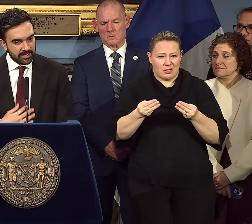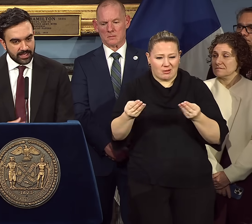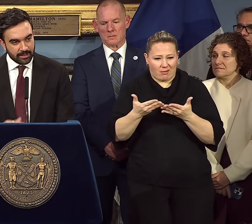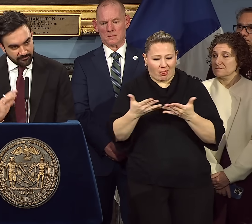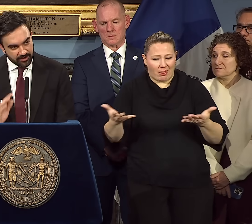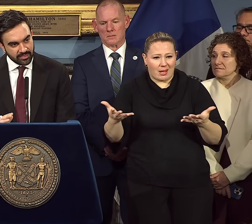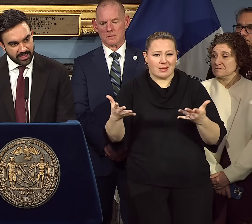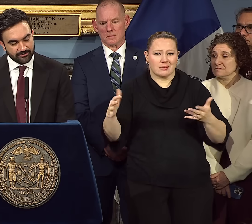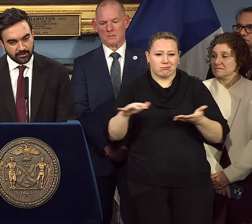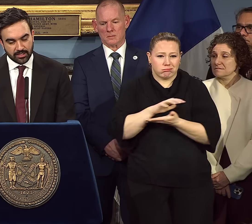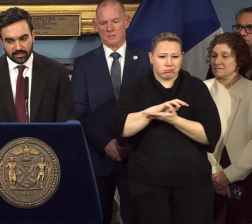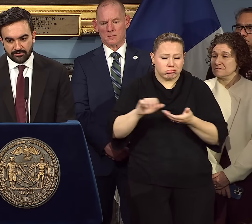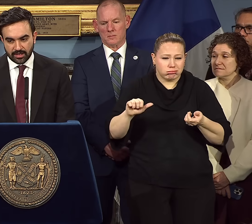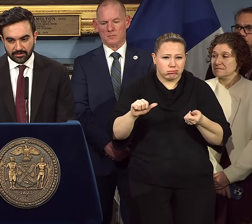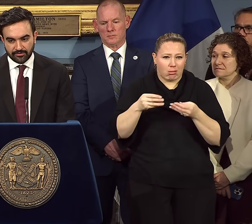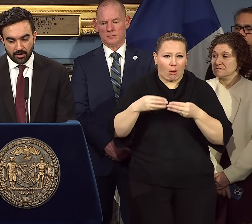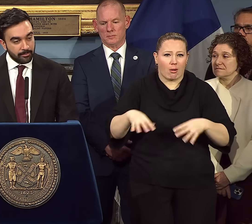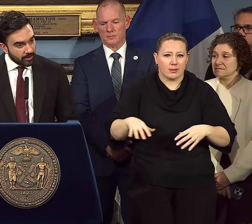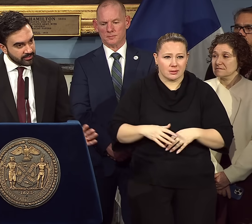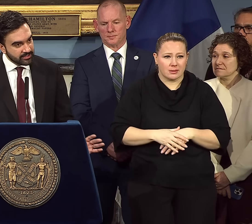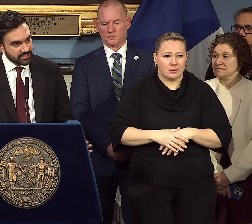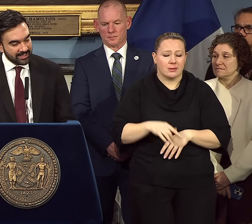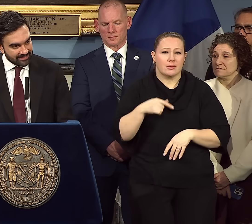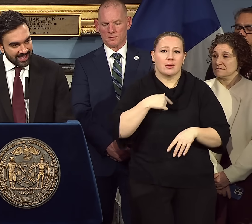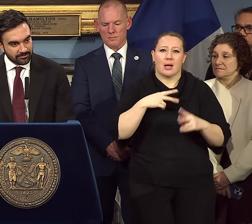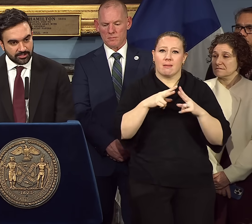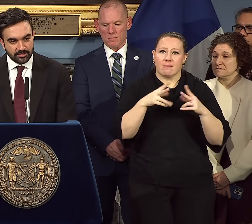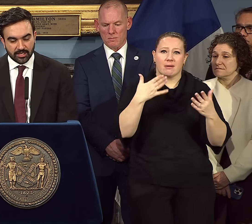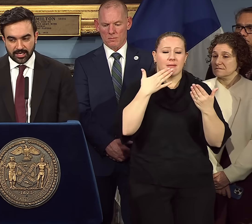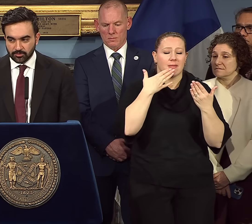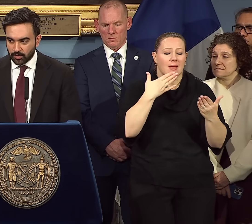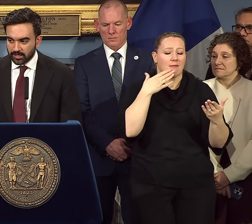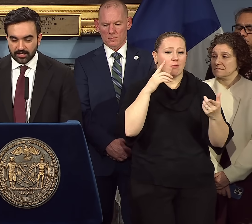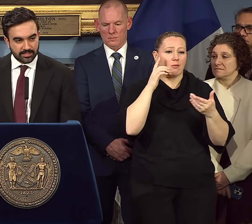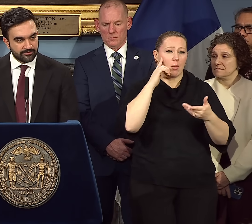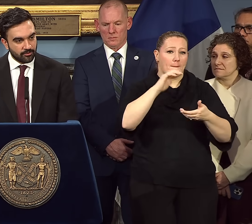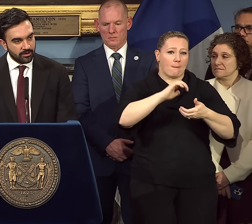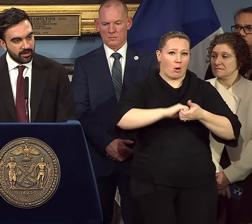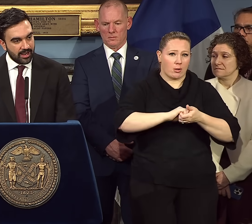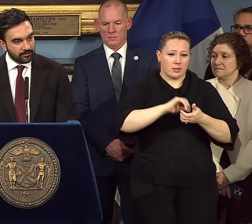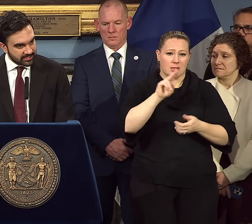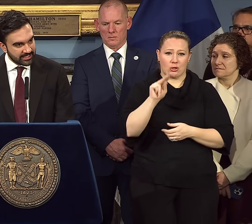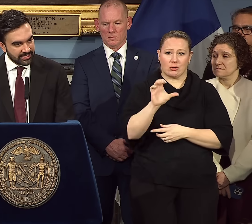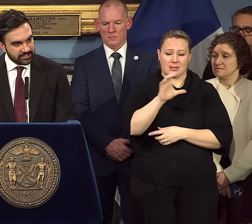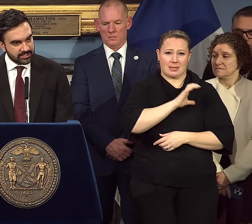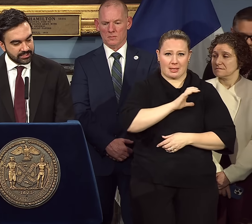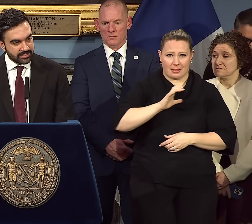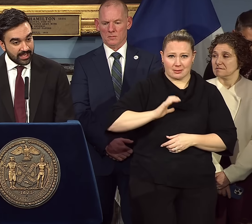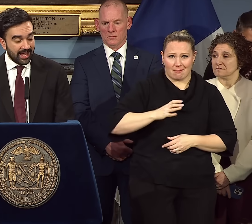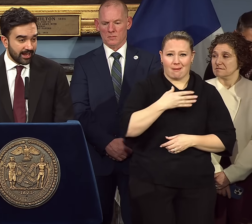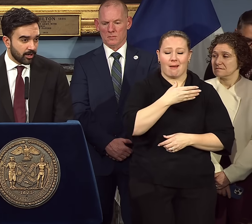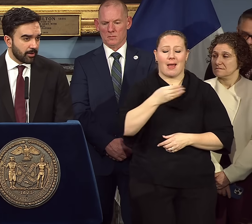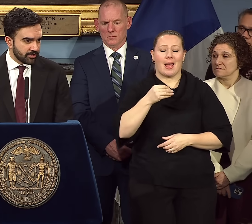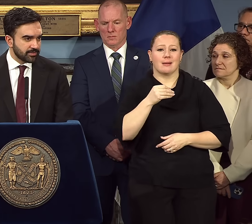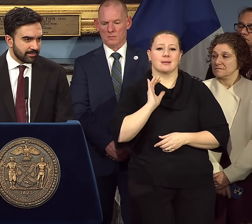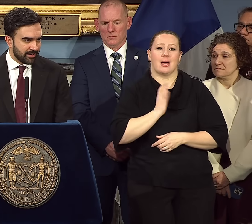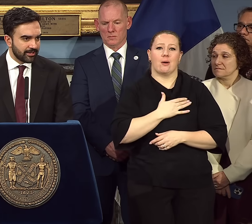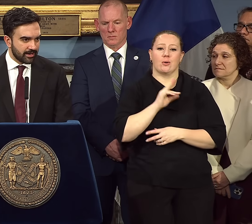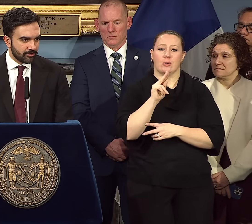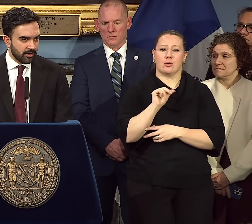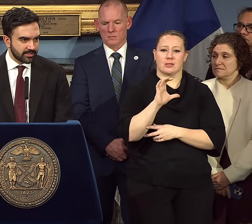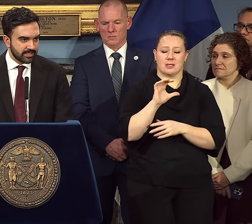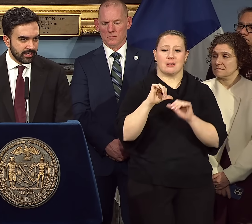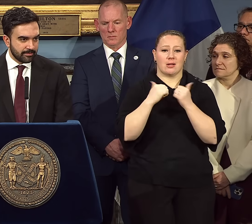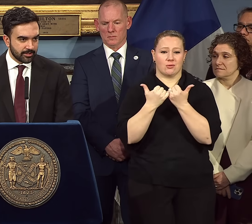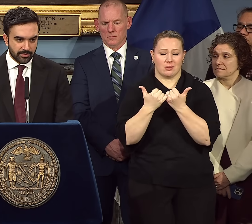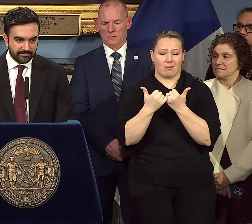self. And I'm very thankful, frankly, for our partners in the council, as well as for our city agencies and our partners with the American